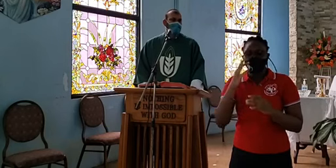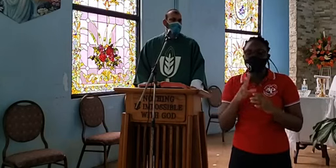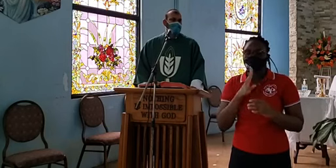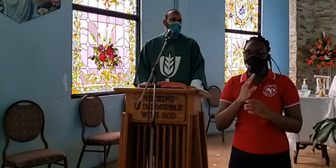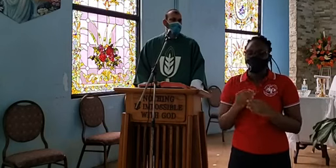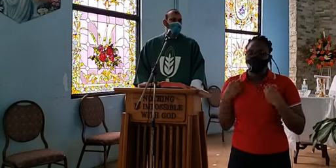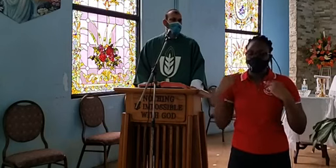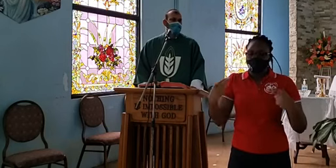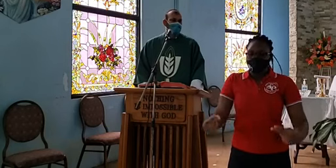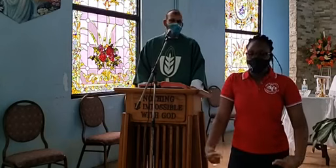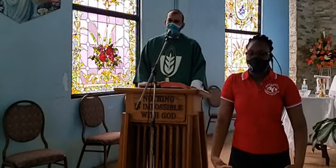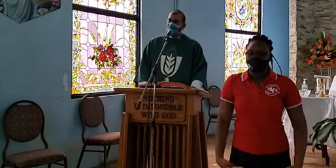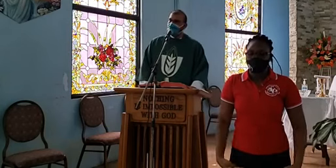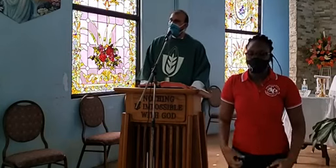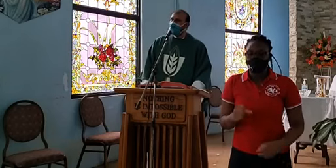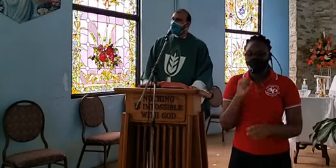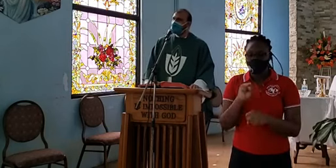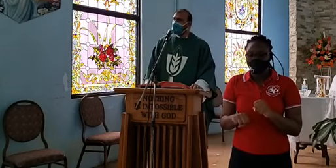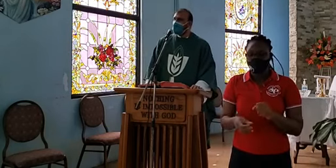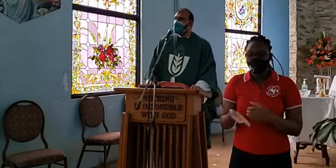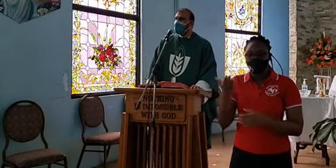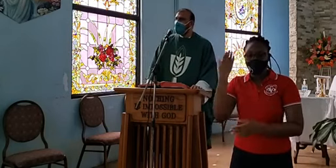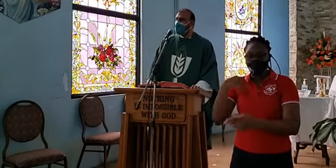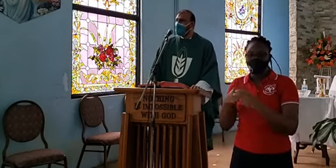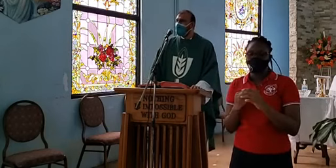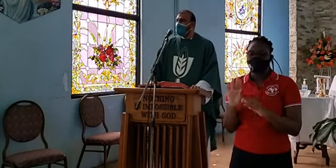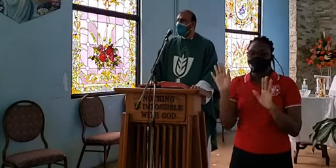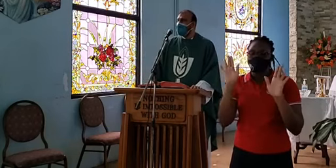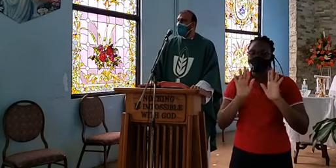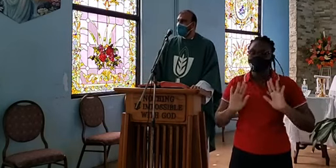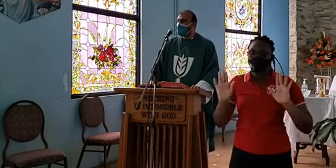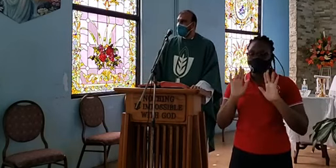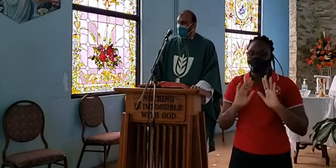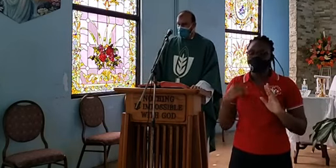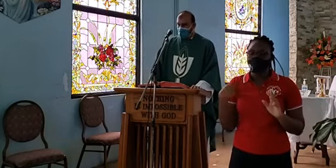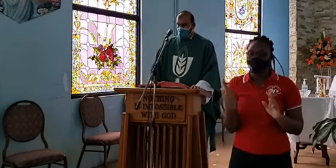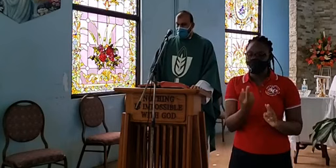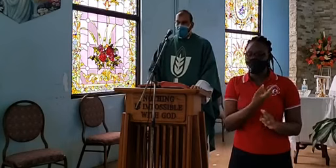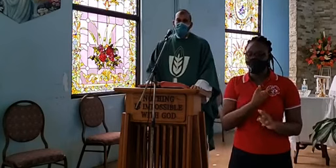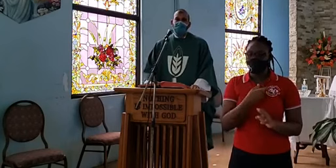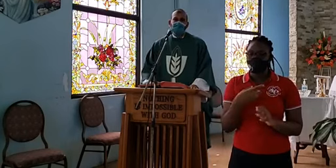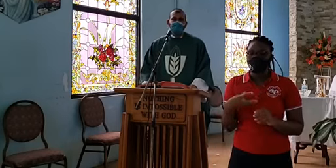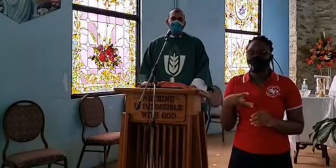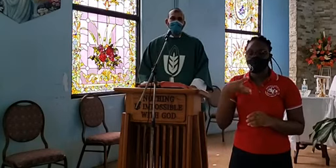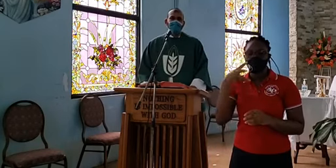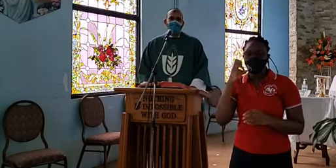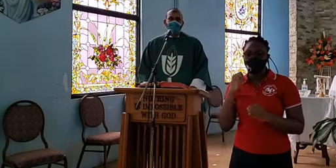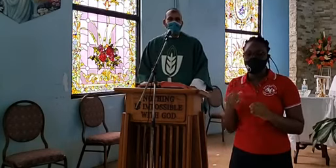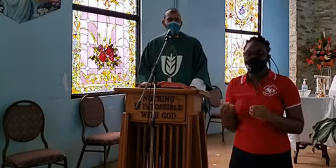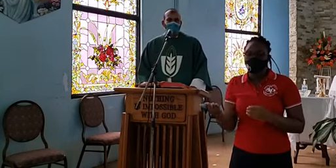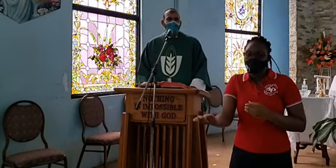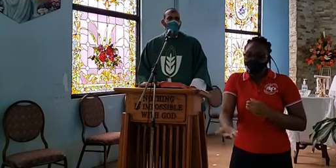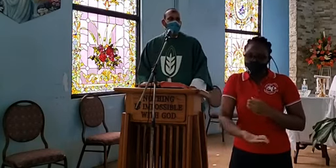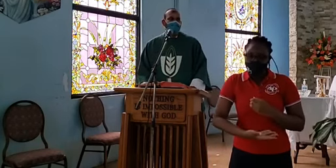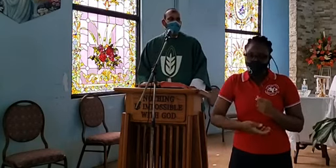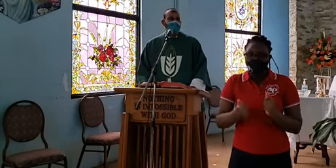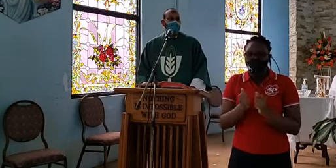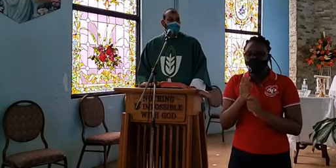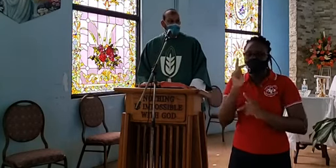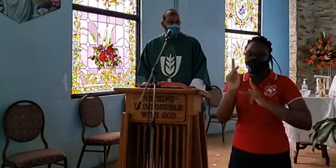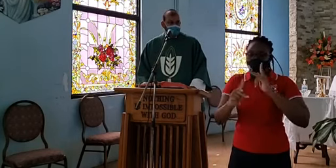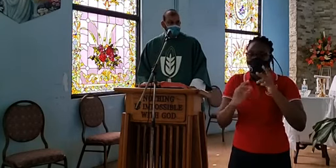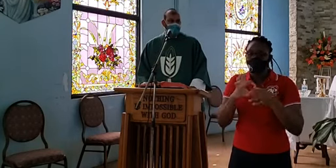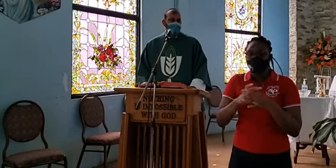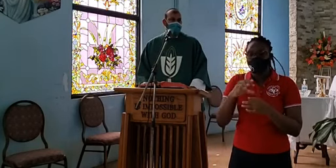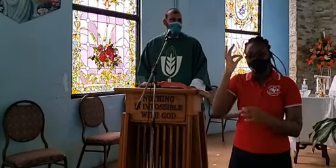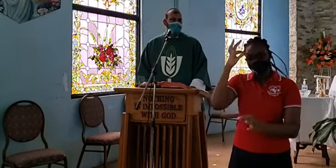healed. So last Sunday, we were greeted with people